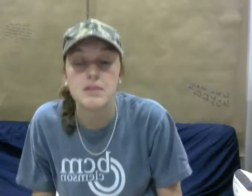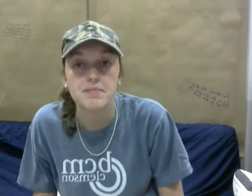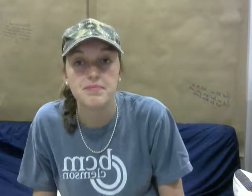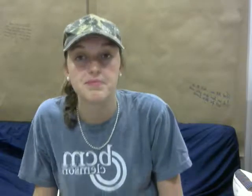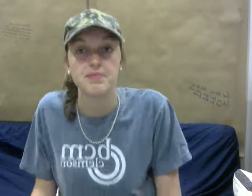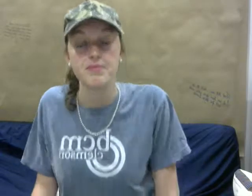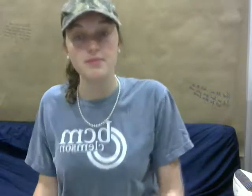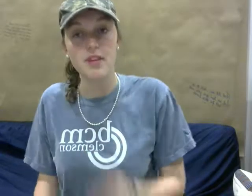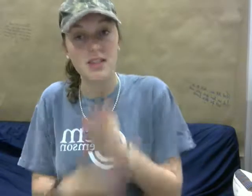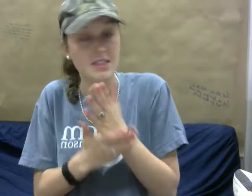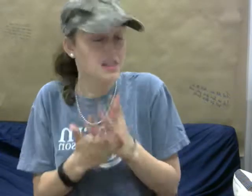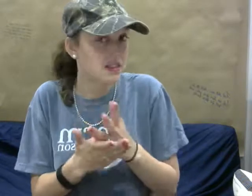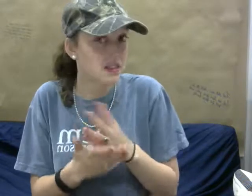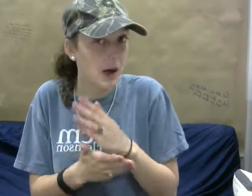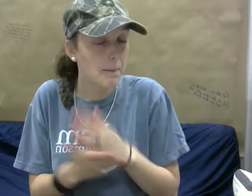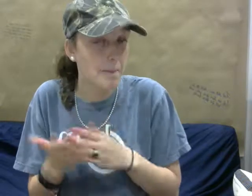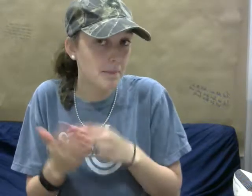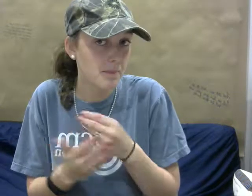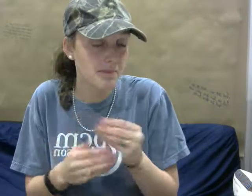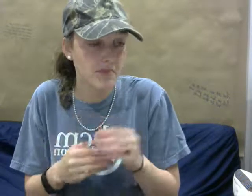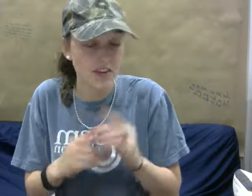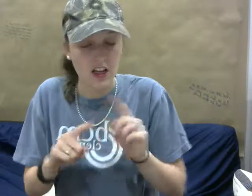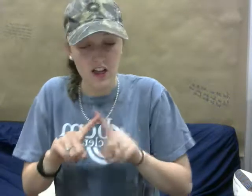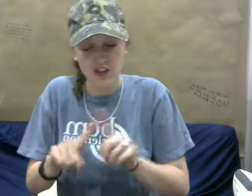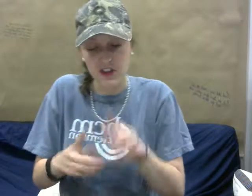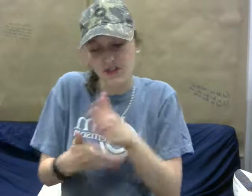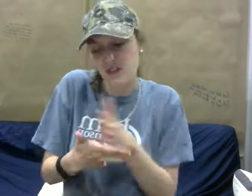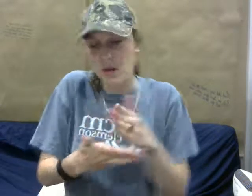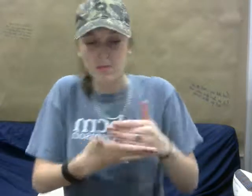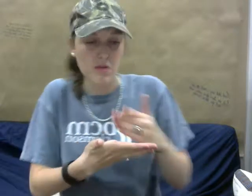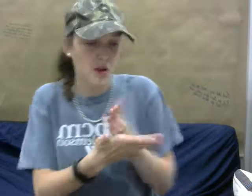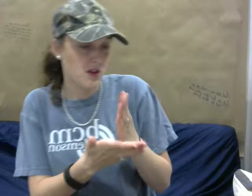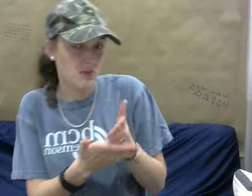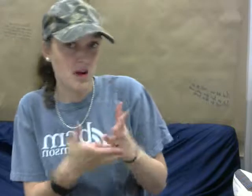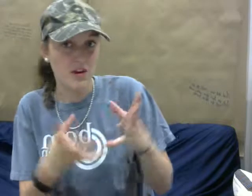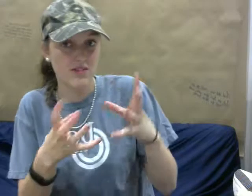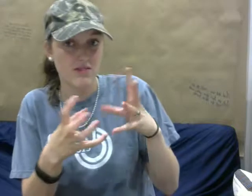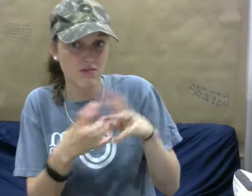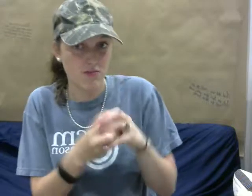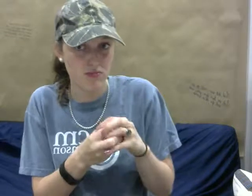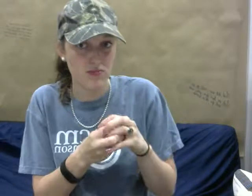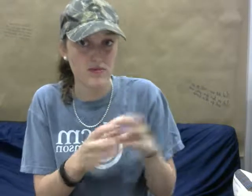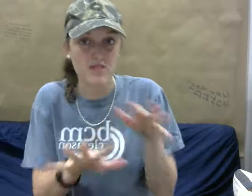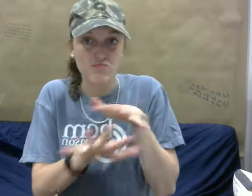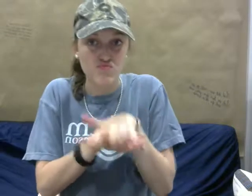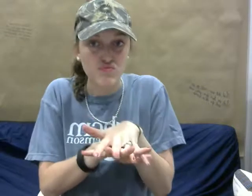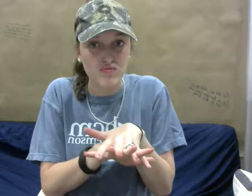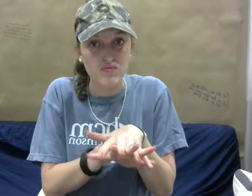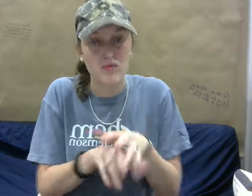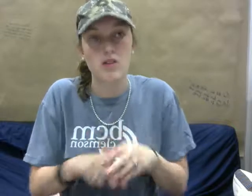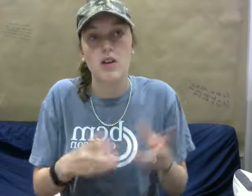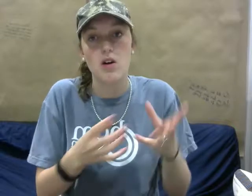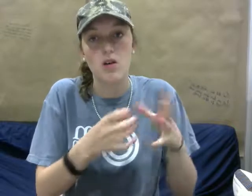broken down into smaller pieces, and others began to cluster together and stick. As these clusters grew larger